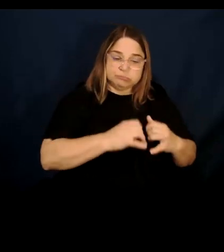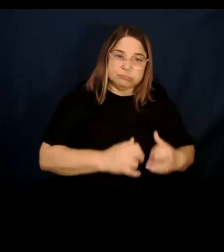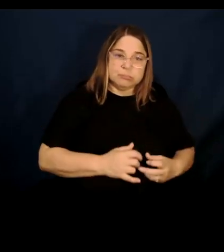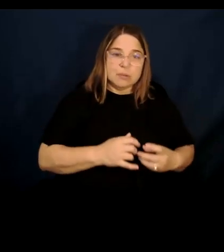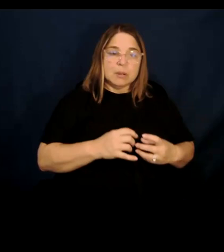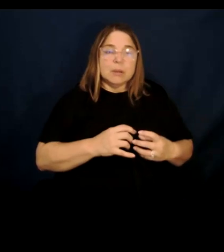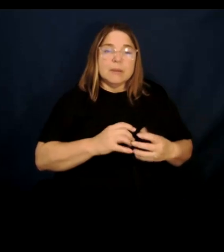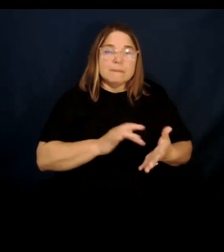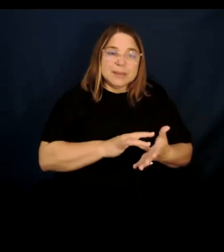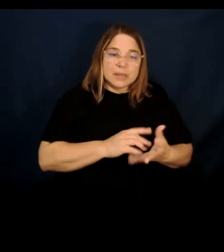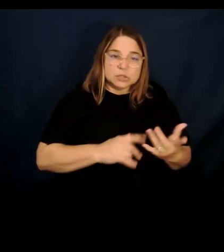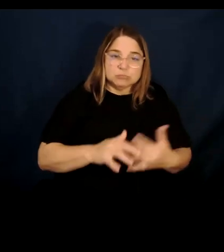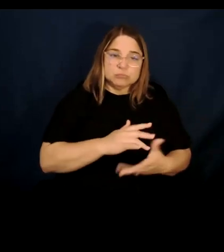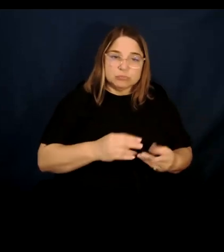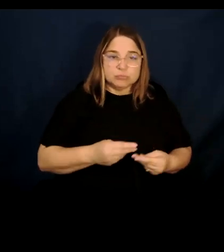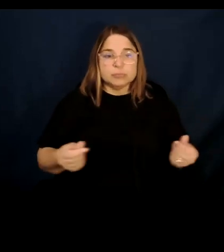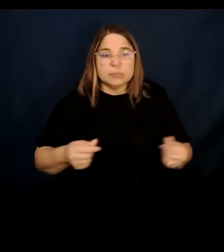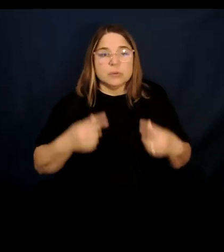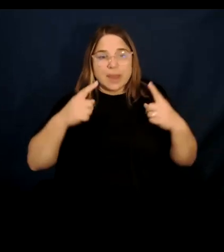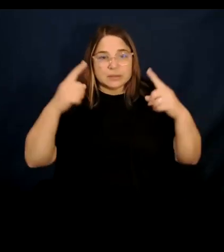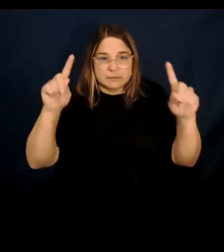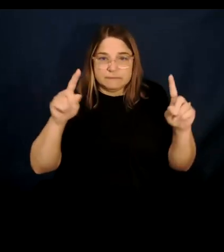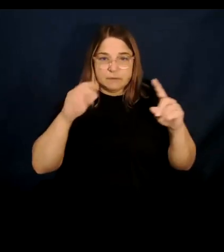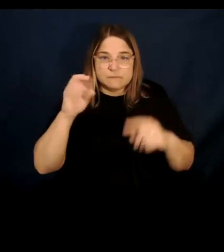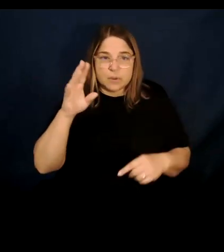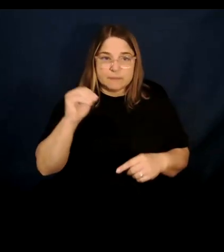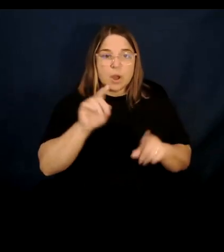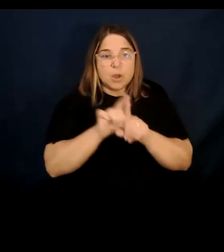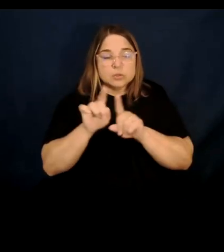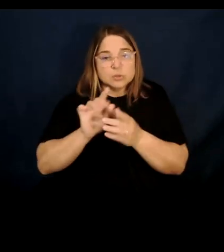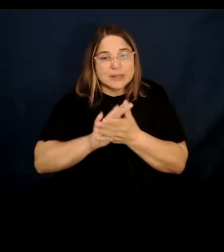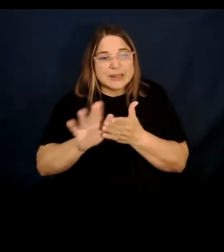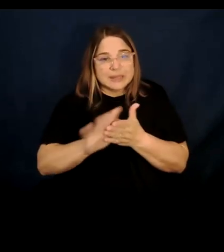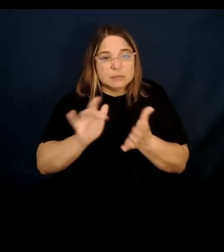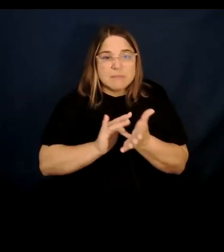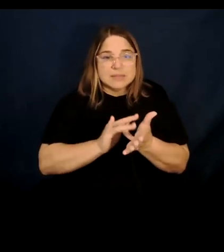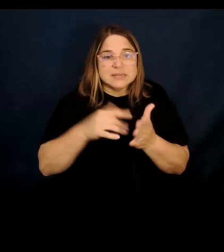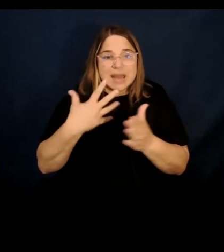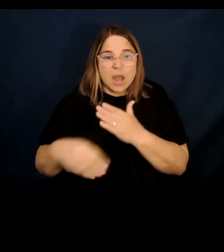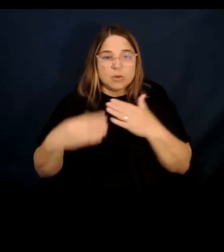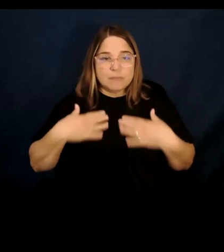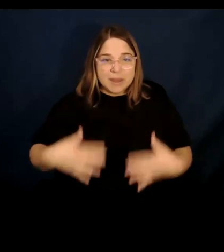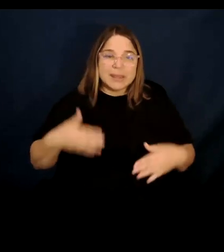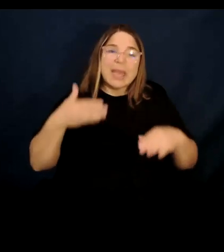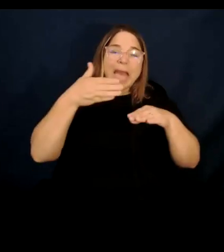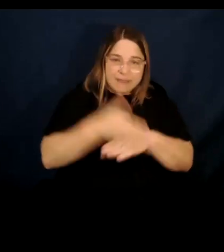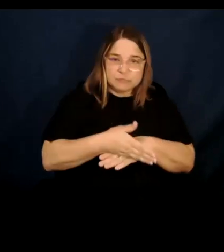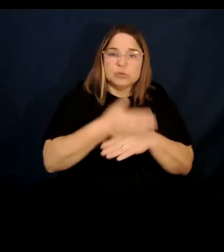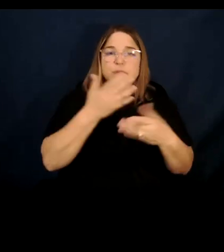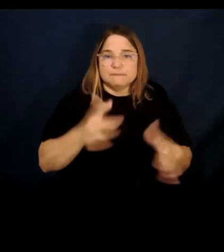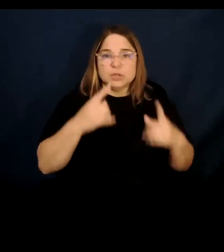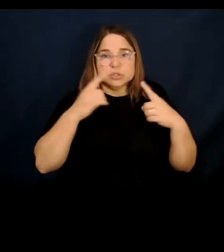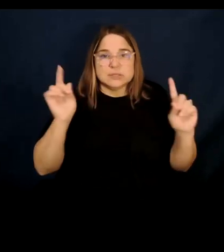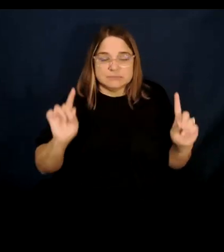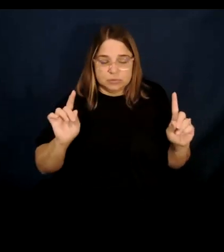form and also to clear the medications from your system once they've had their effect. It's these processes that we use